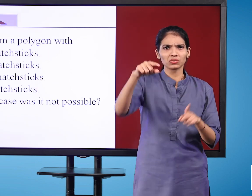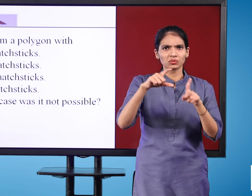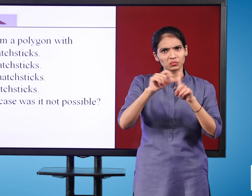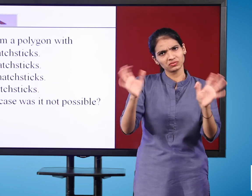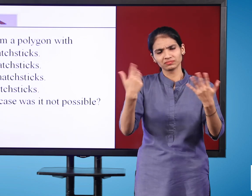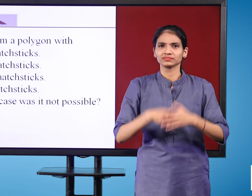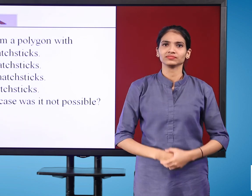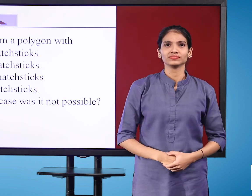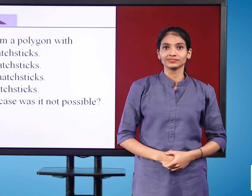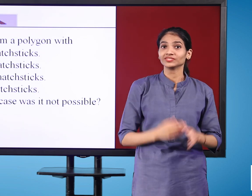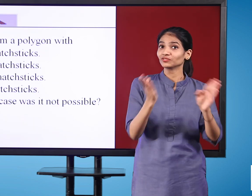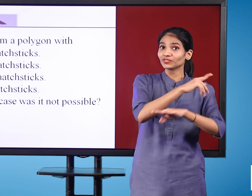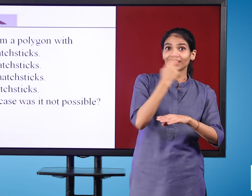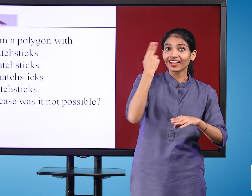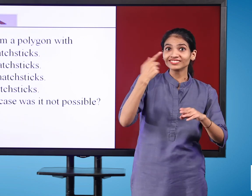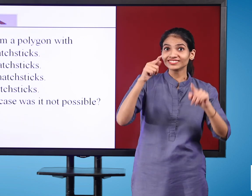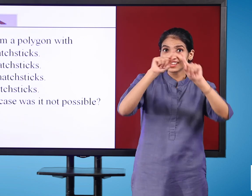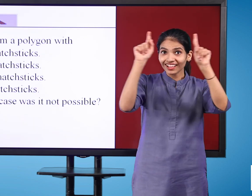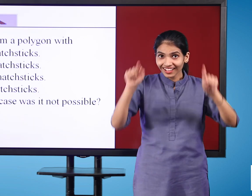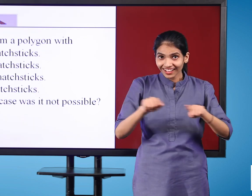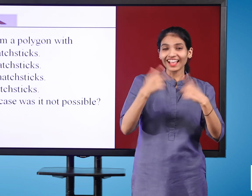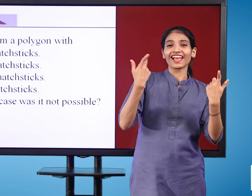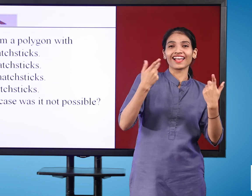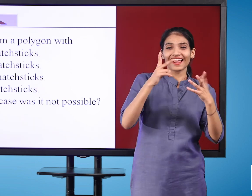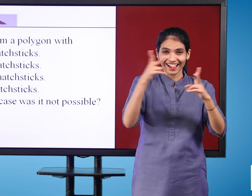Do this. Try to form a polygon with